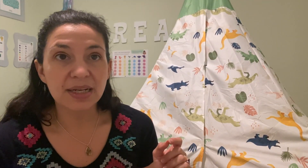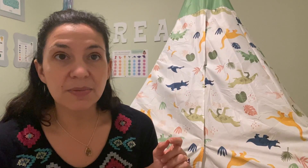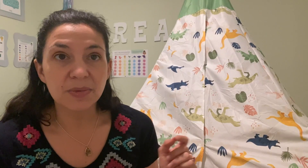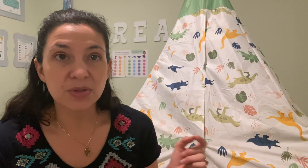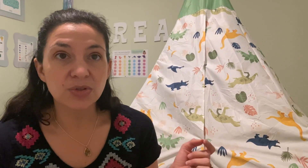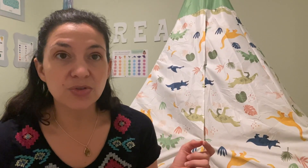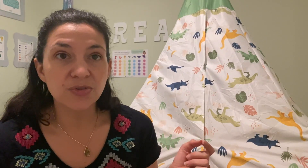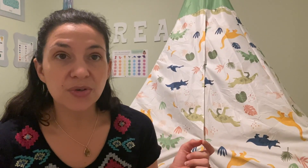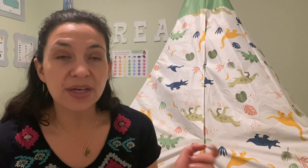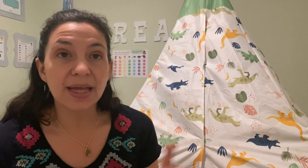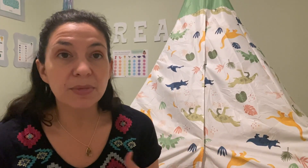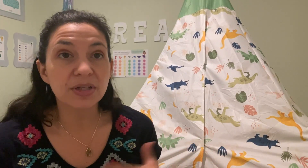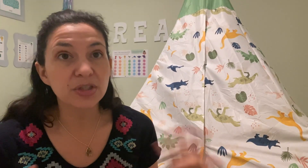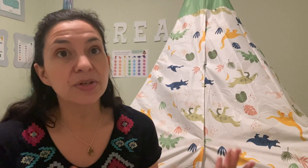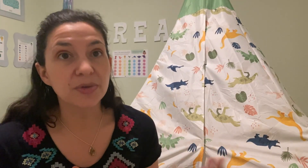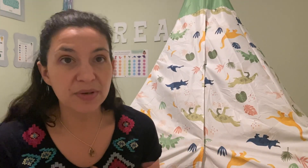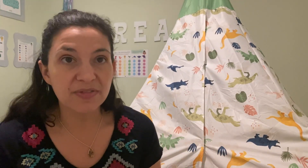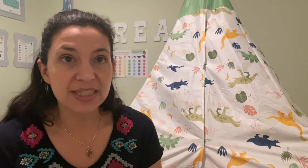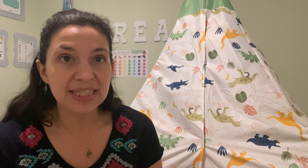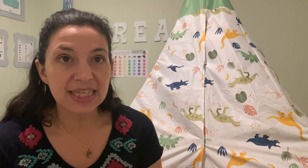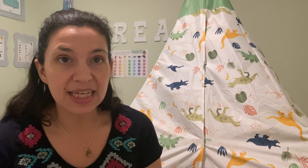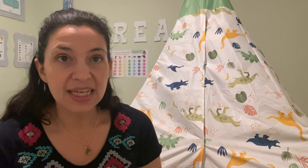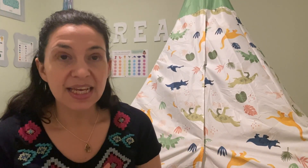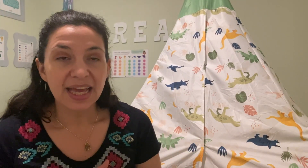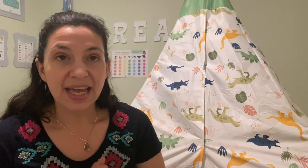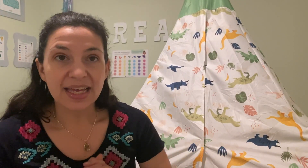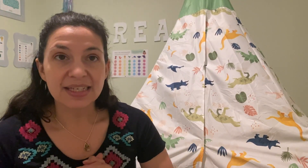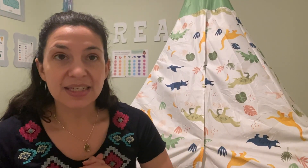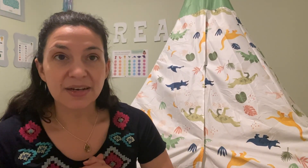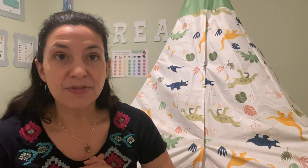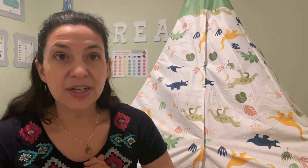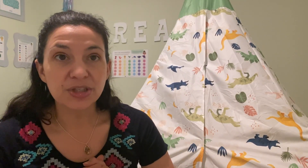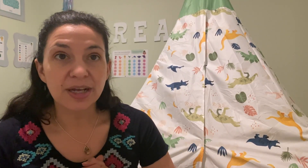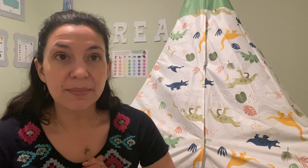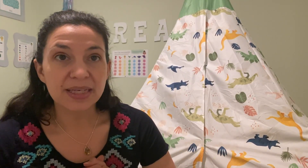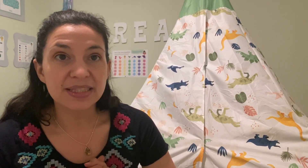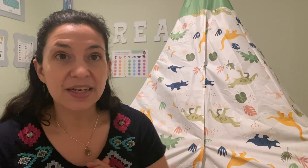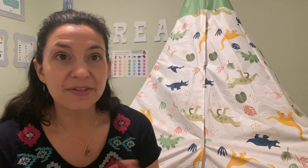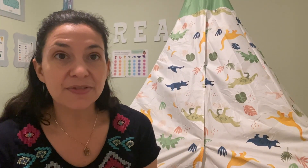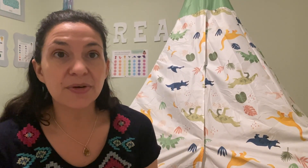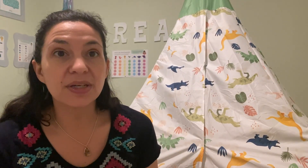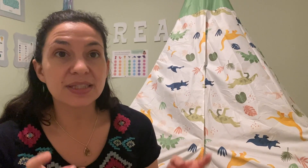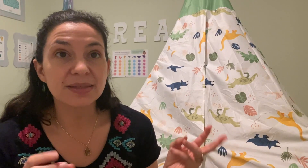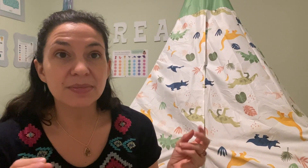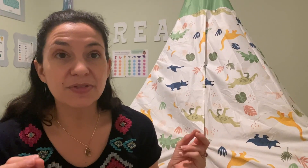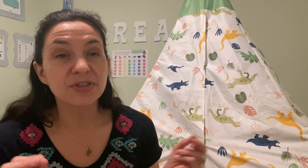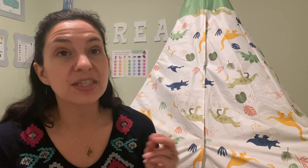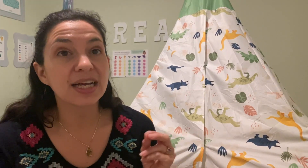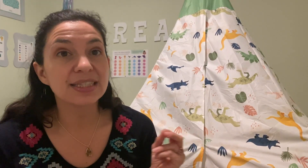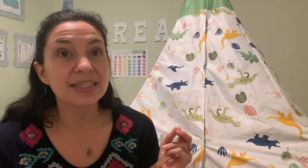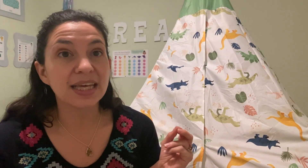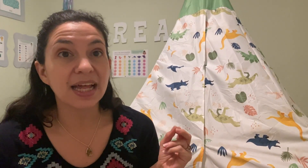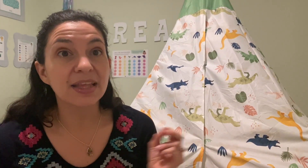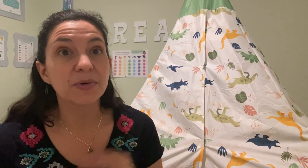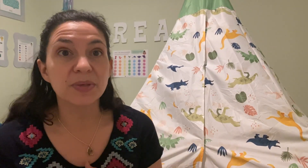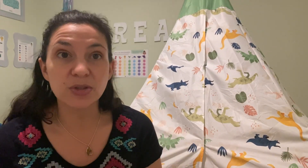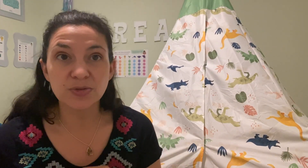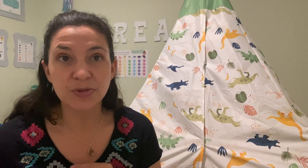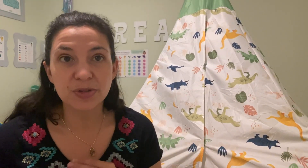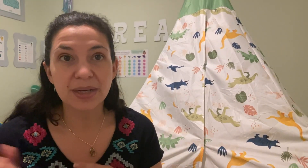what was useful, and I'm actually going to revisit it and freshen up myself on some different signs that I think would be useful to my